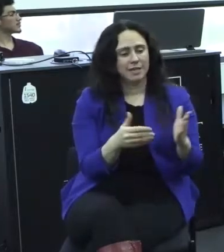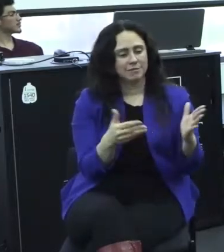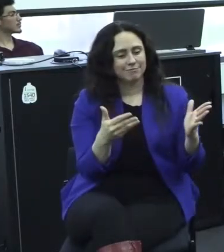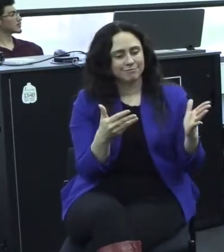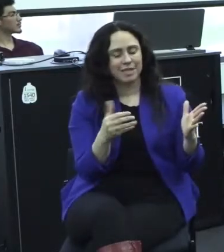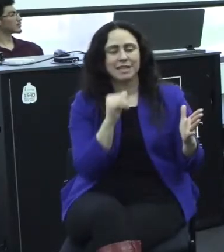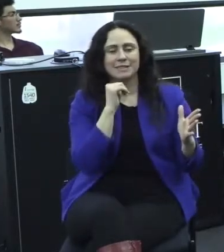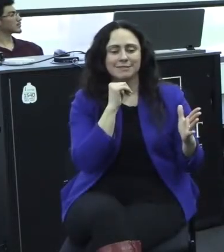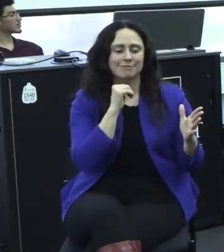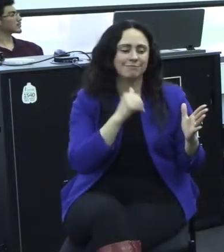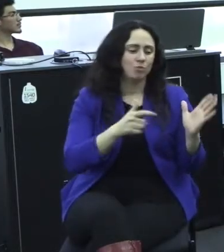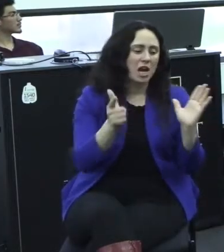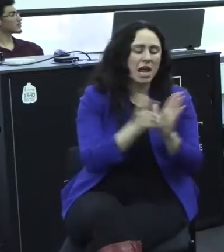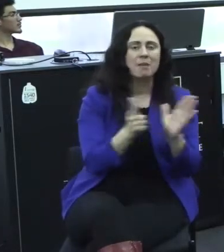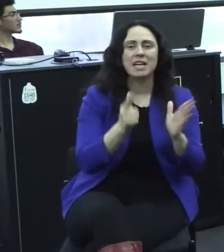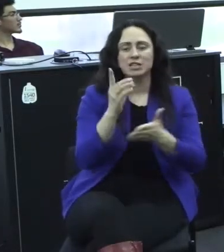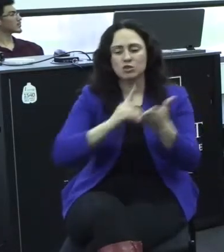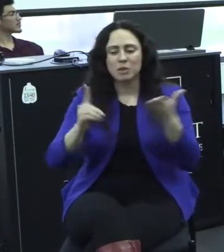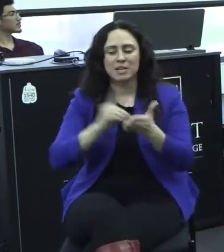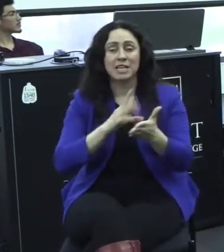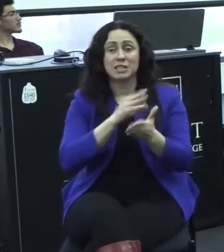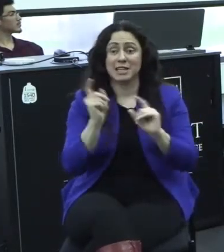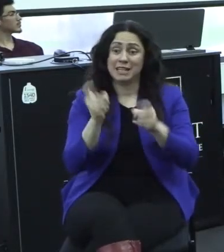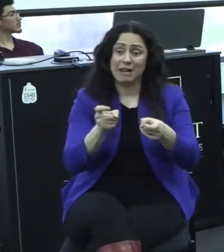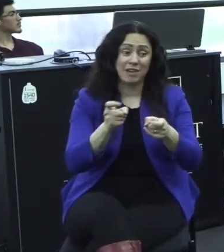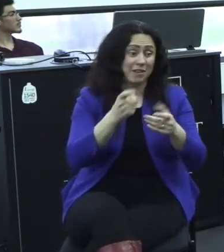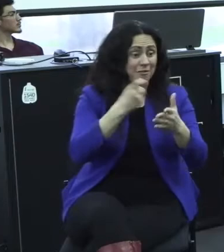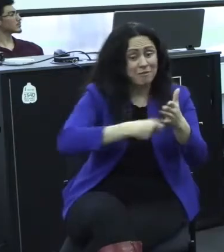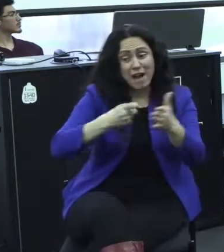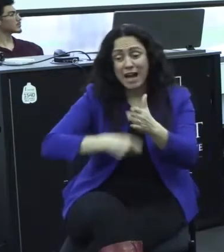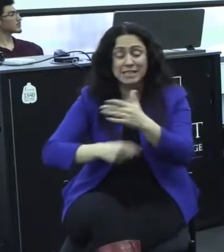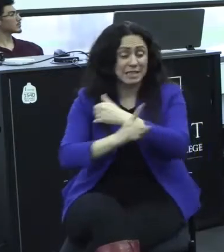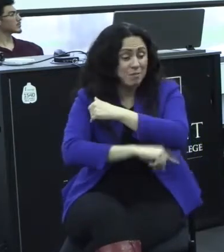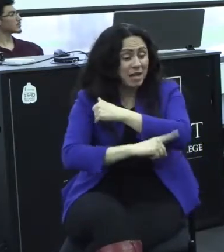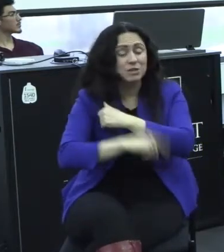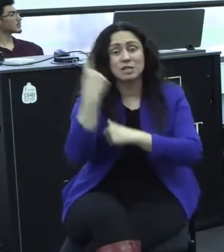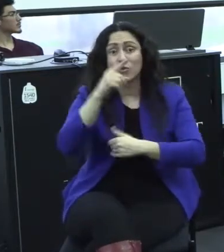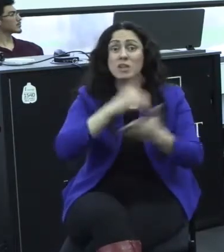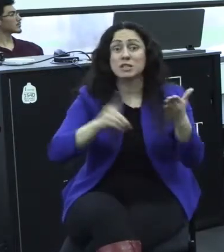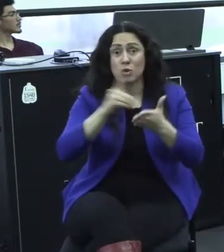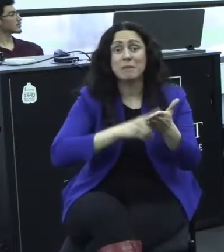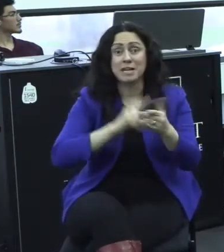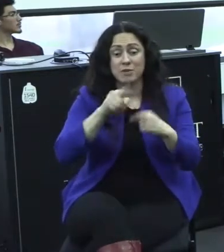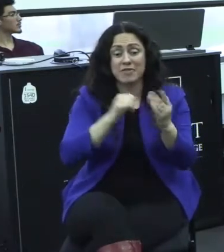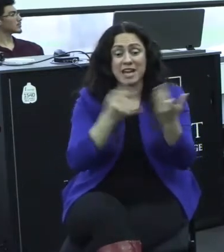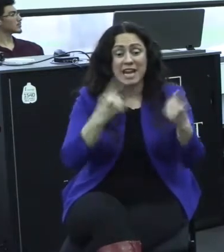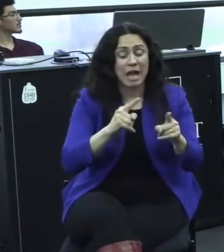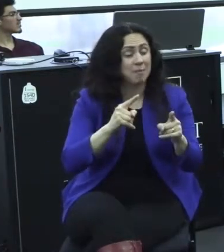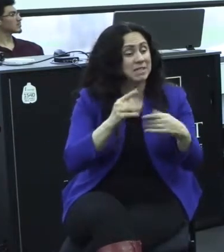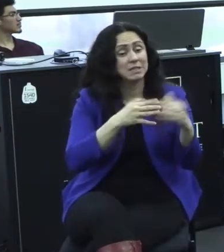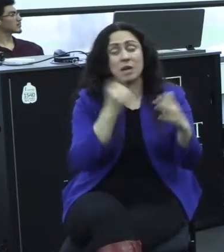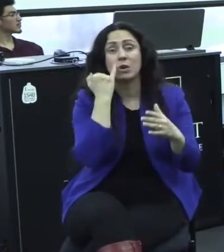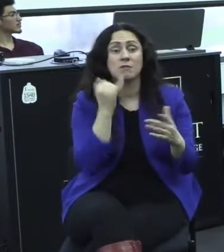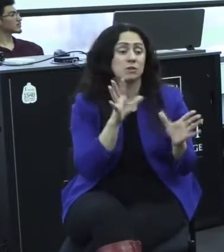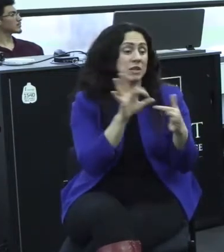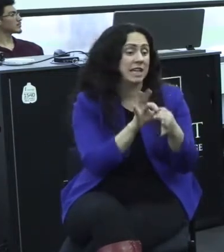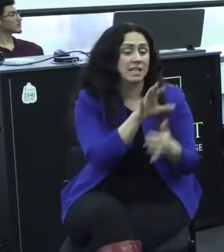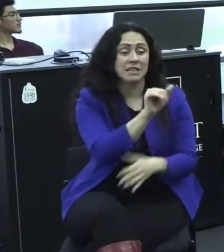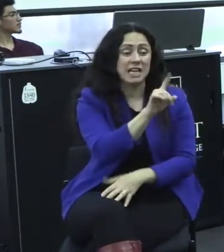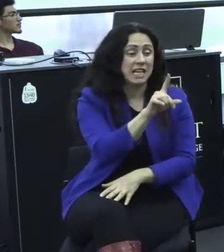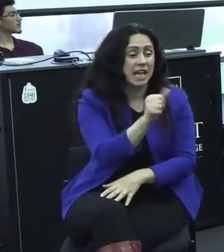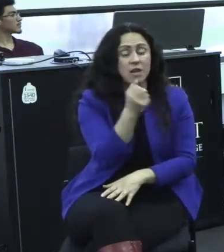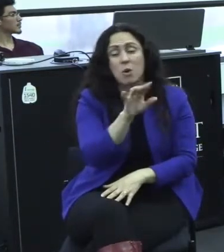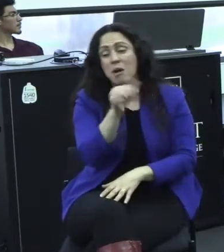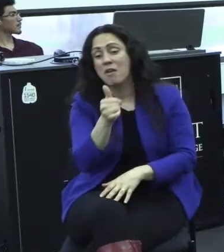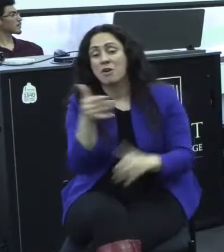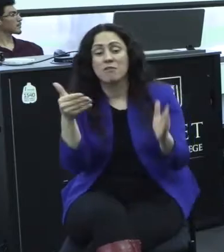and assessing fines and various penalties for discrimination, whether that has to do with the ADA or with various other